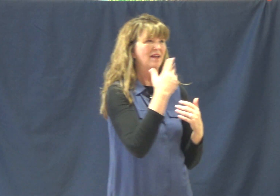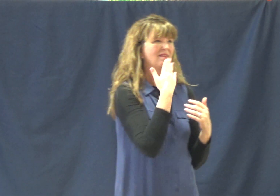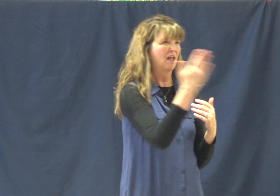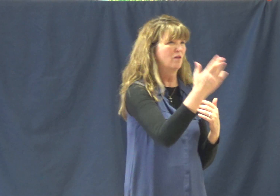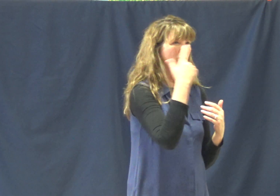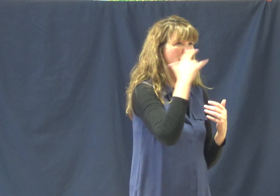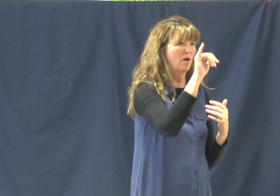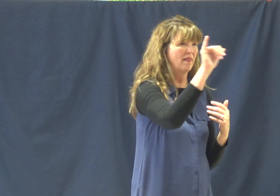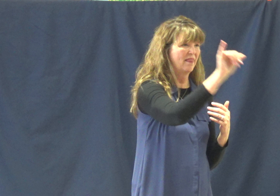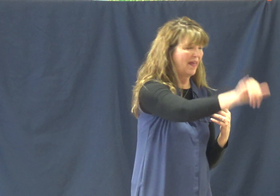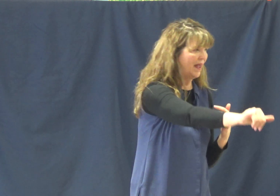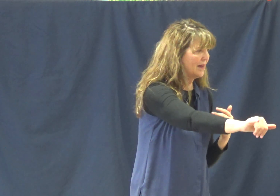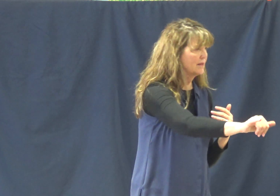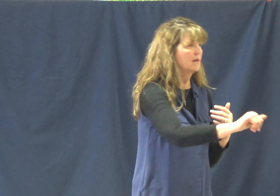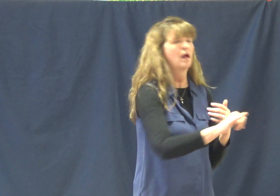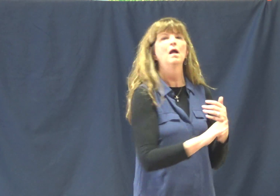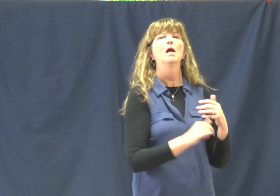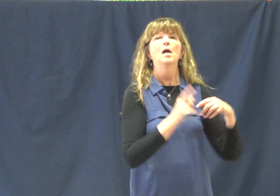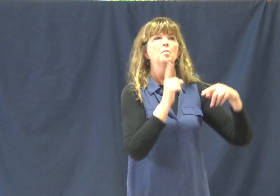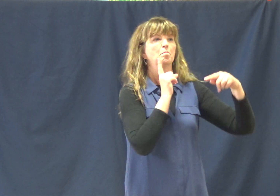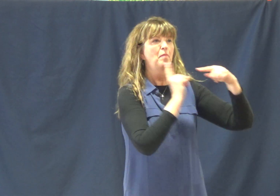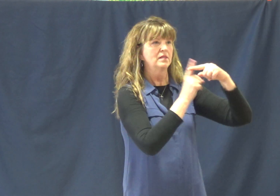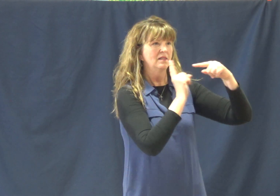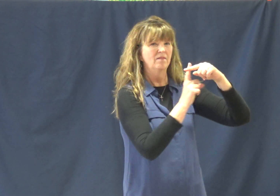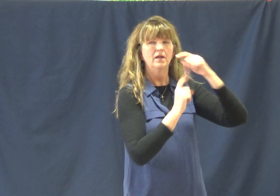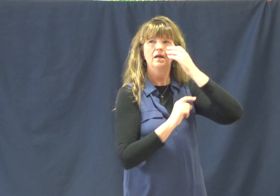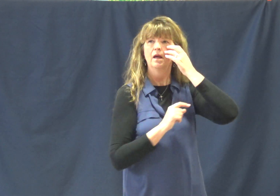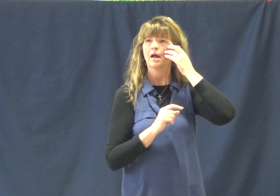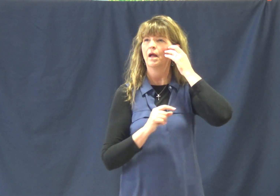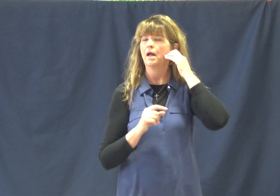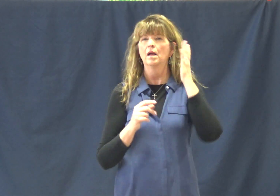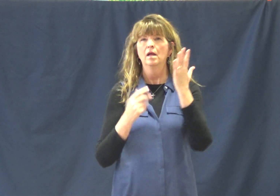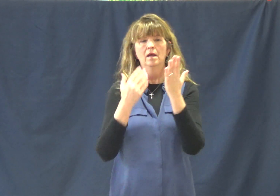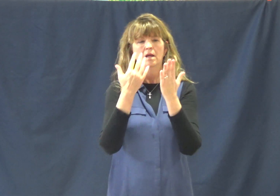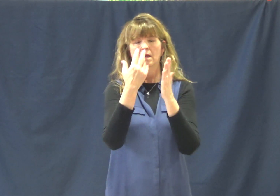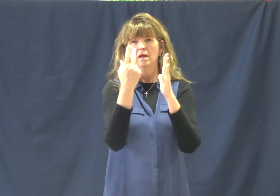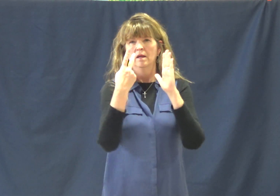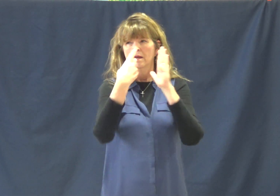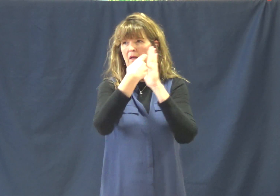Like you said, dear, thank you for saying that. Those positive things.